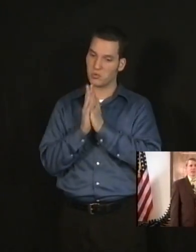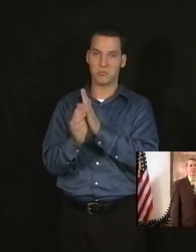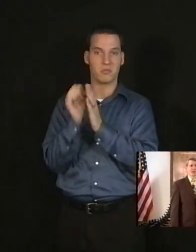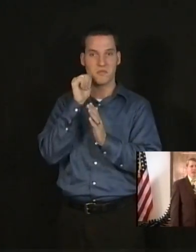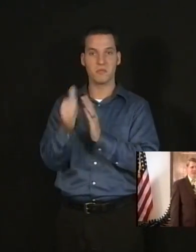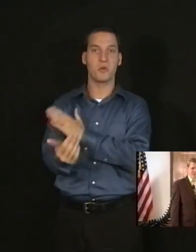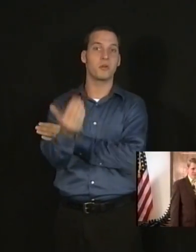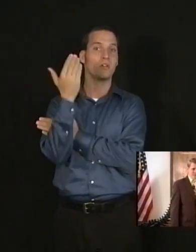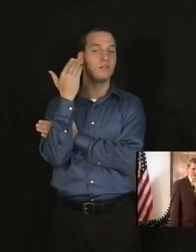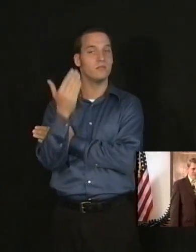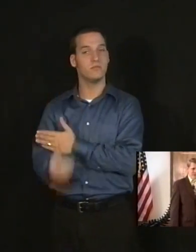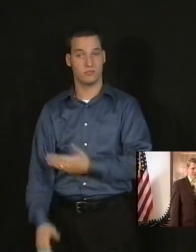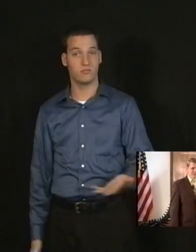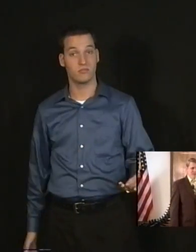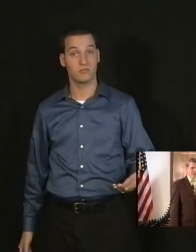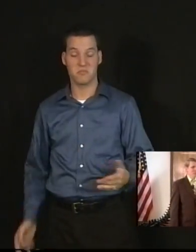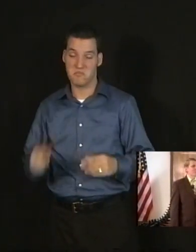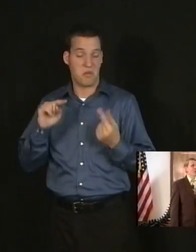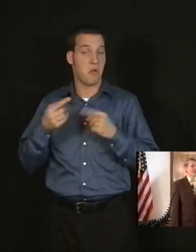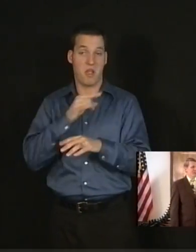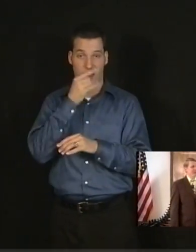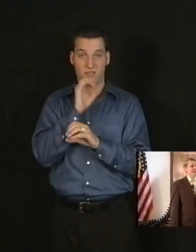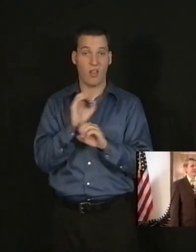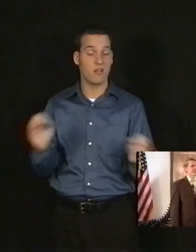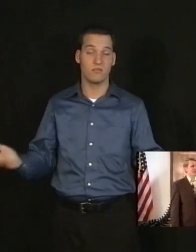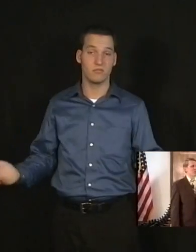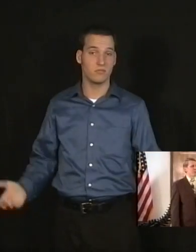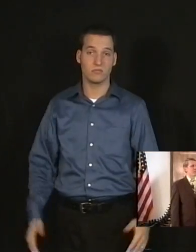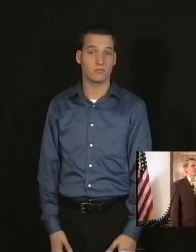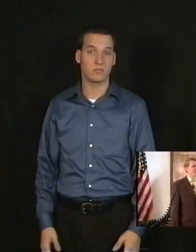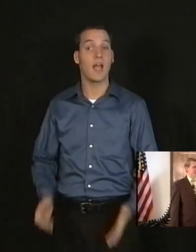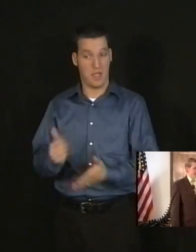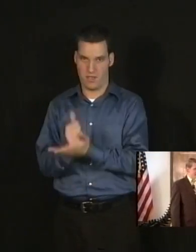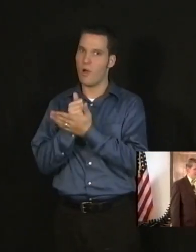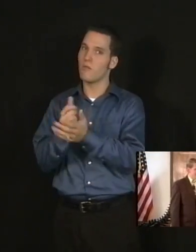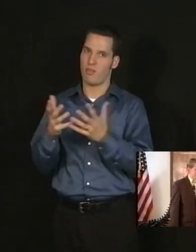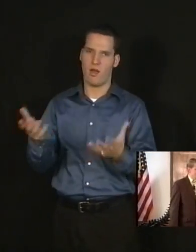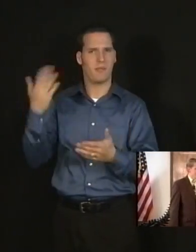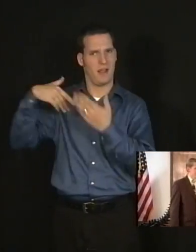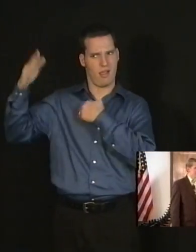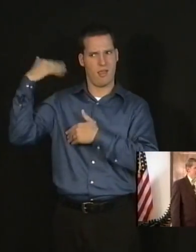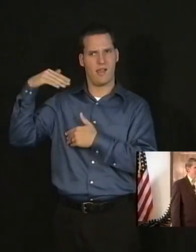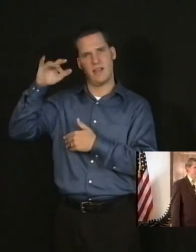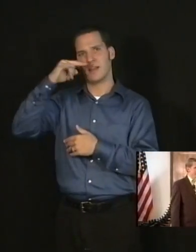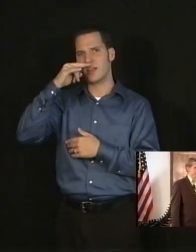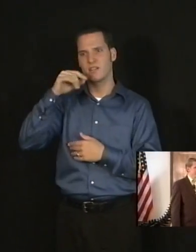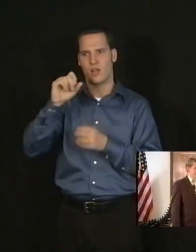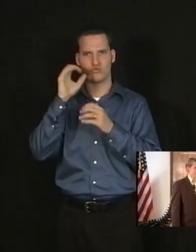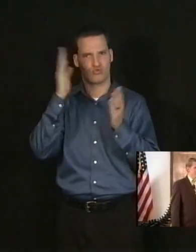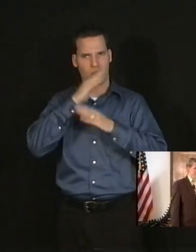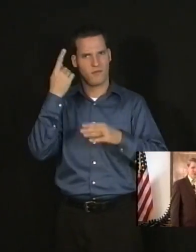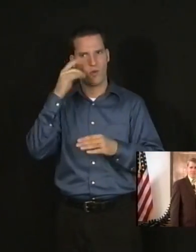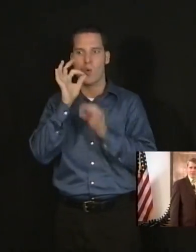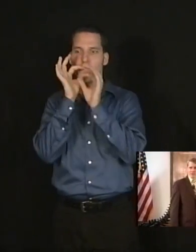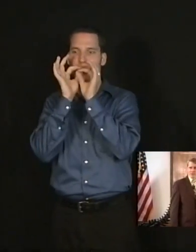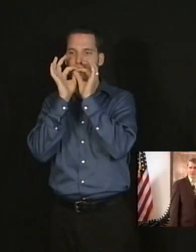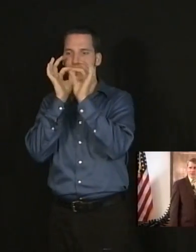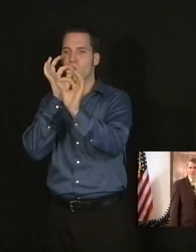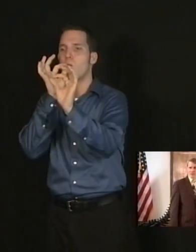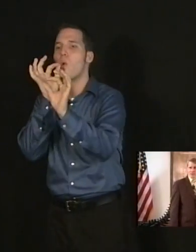Didn't hurt the kids a bit. Helped them quite a bit. Back then, kids got in trouble for their own spit wads. Today, it's for bringing guns and shooting